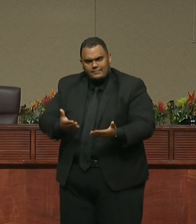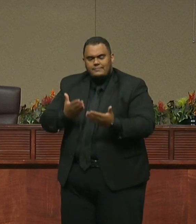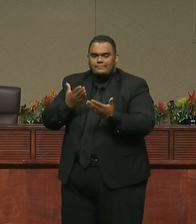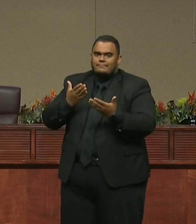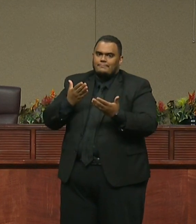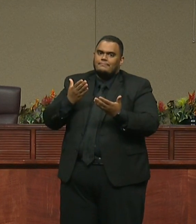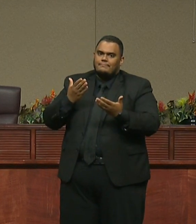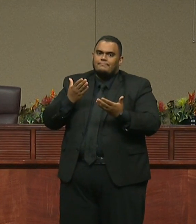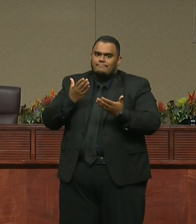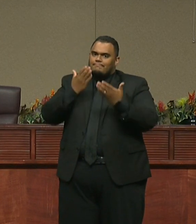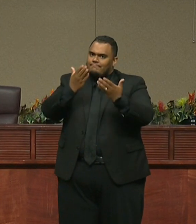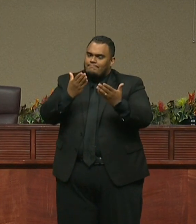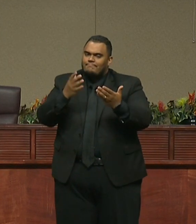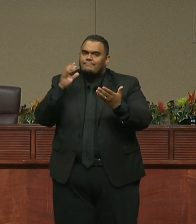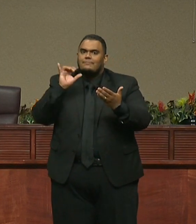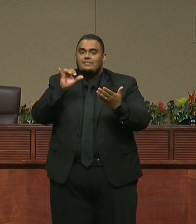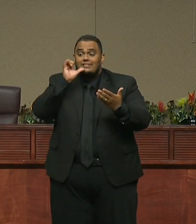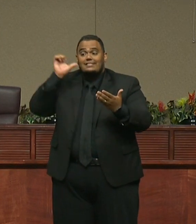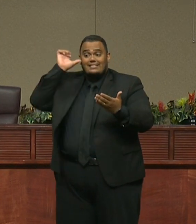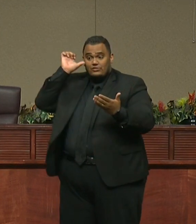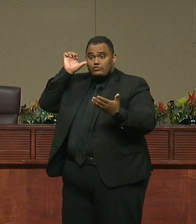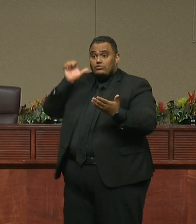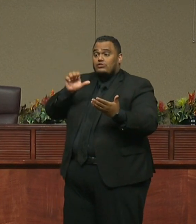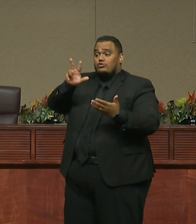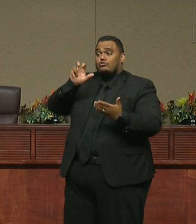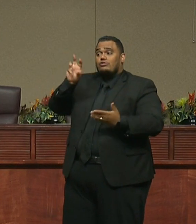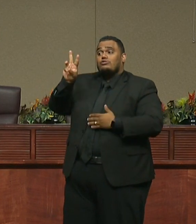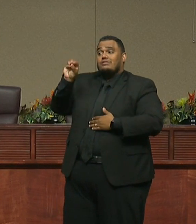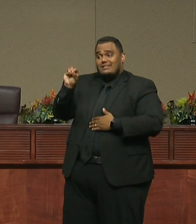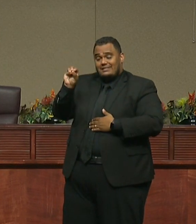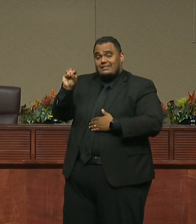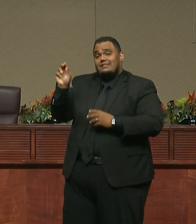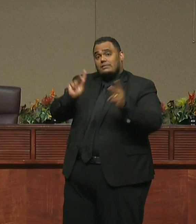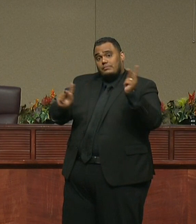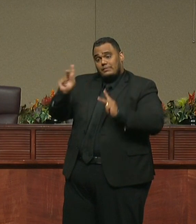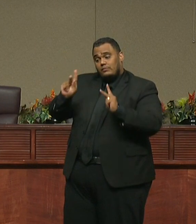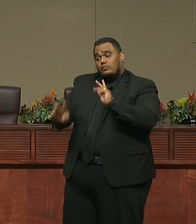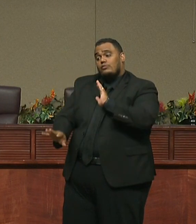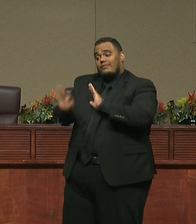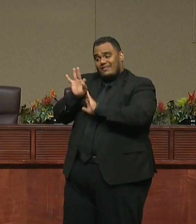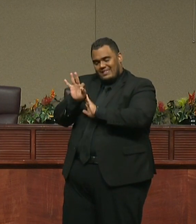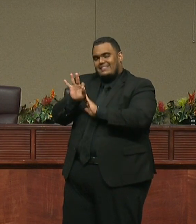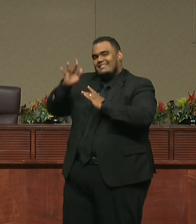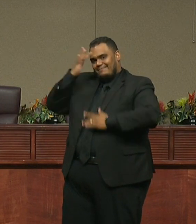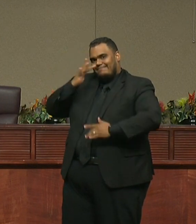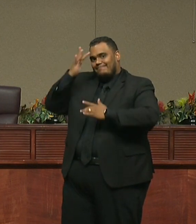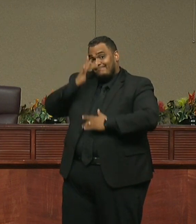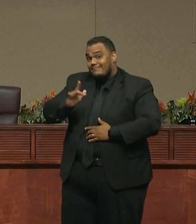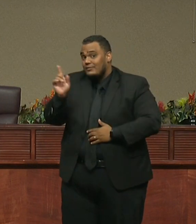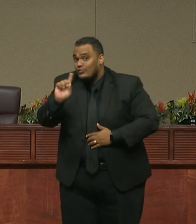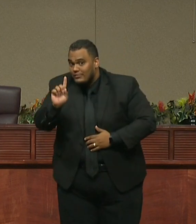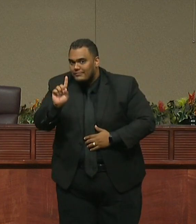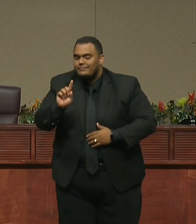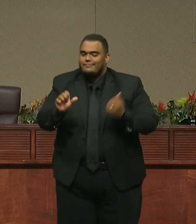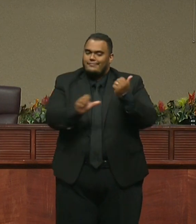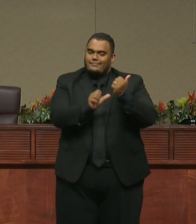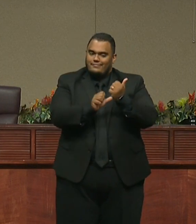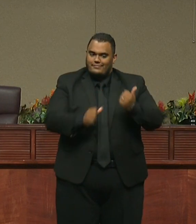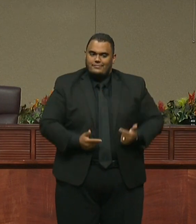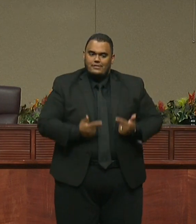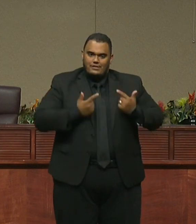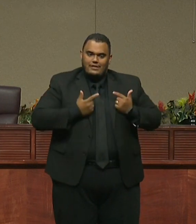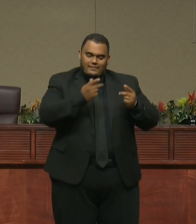second, 360 positive people in assisted living facilities.